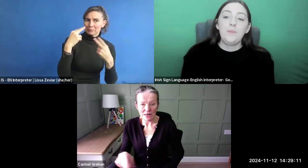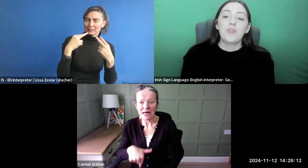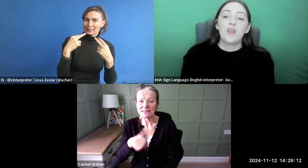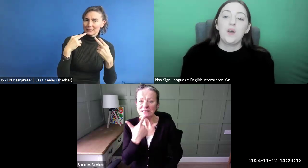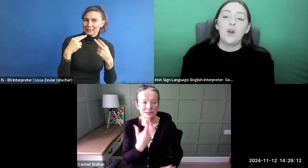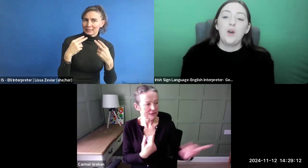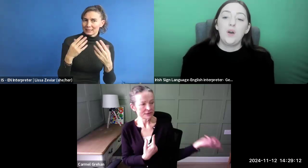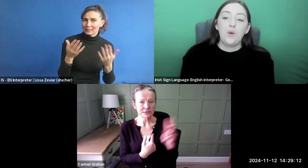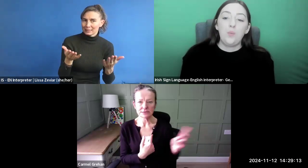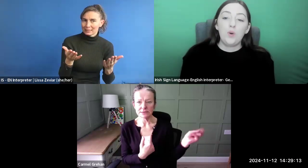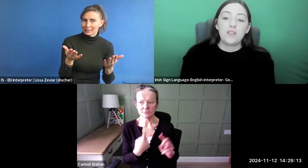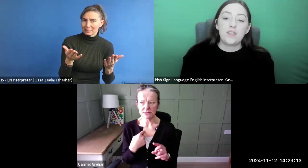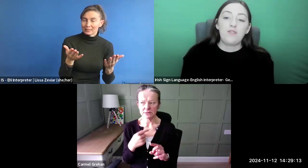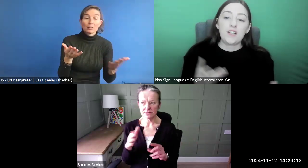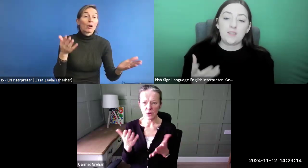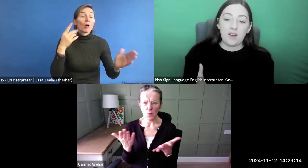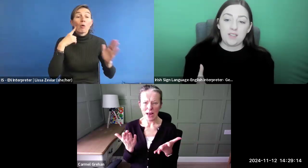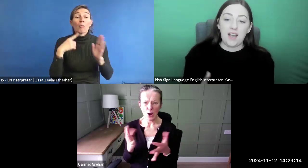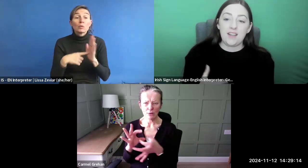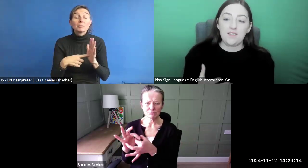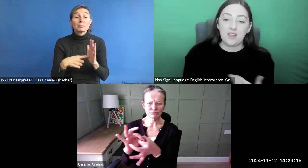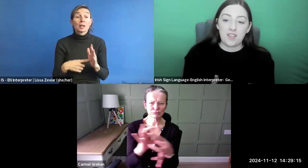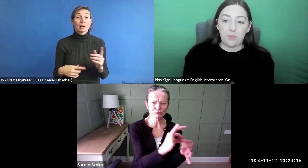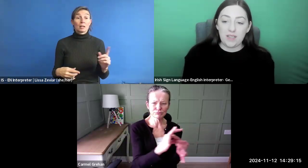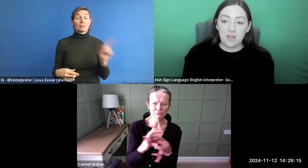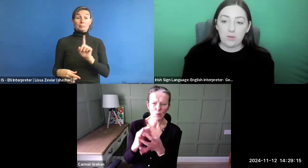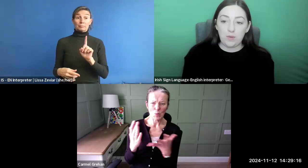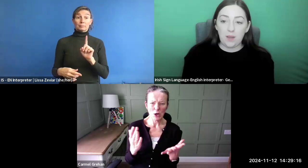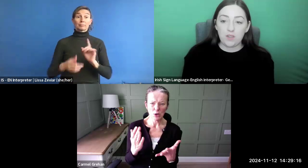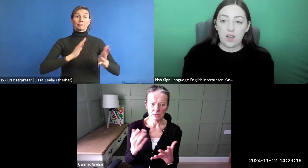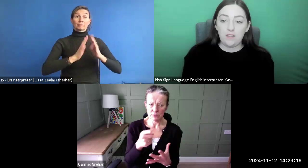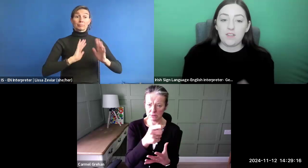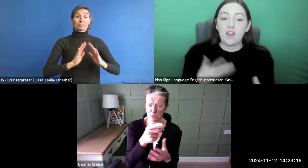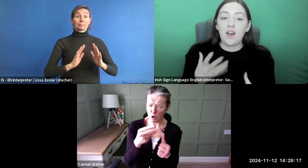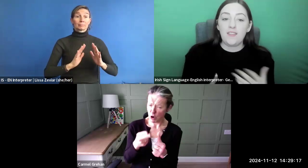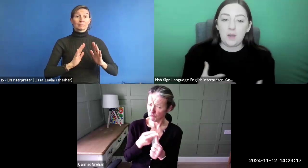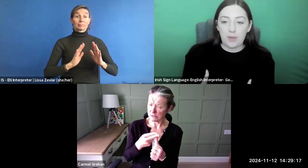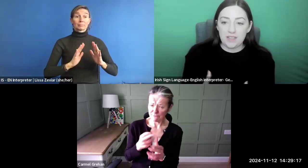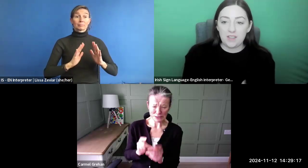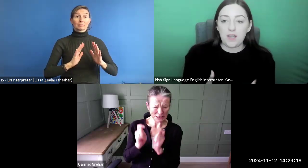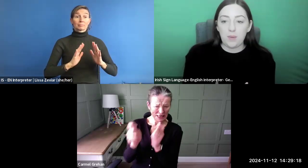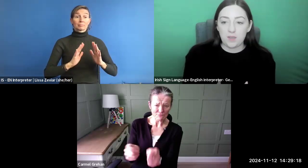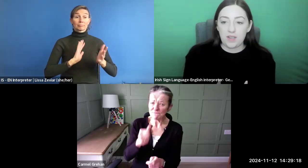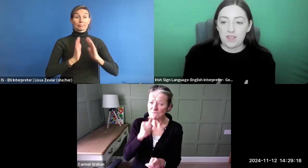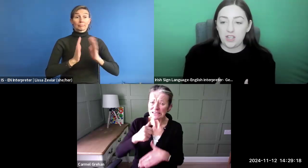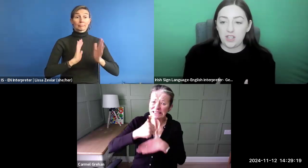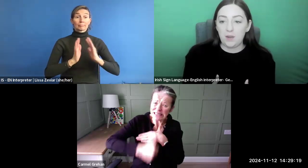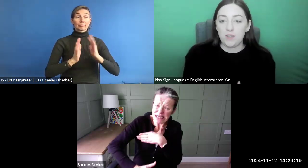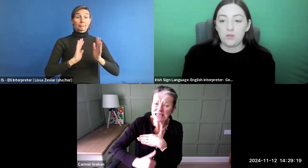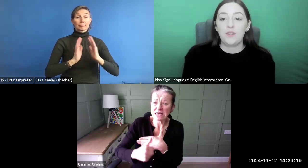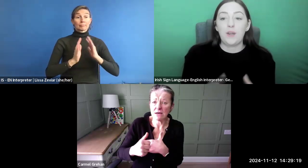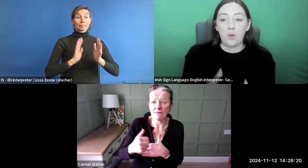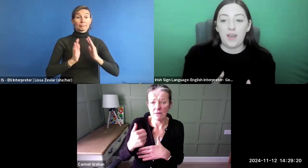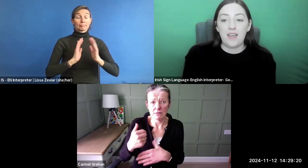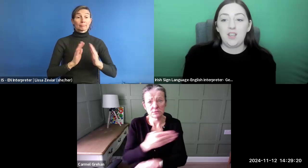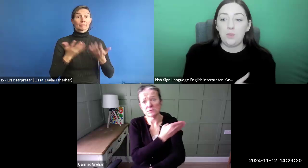example, once the first person had finished their piece, they would kind of sign their piece, do their part of the presentation, and then